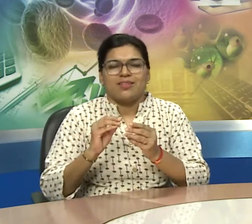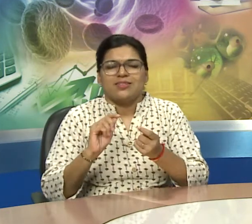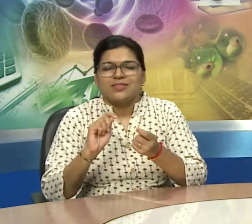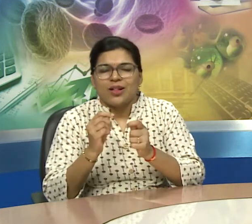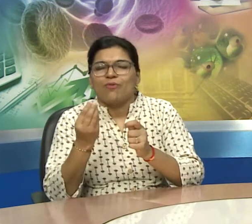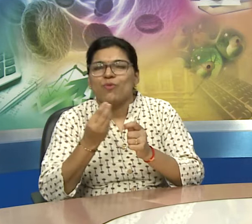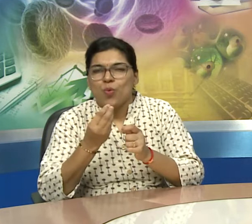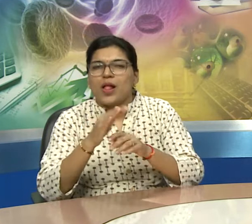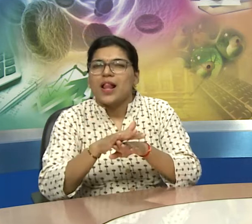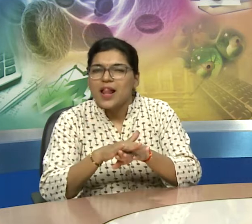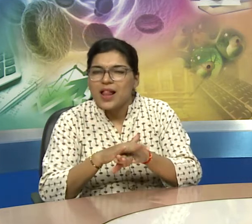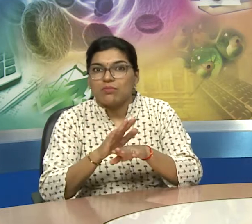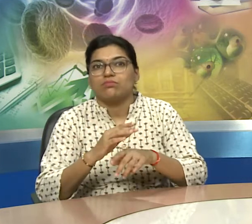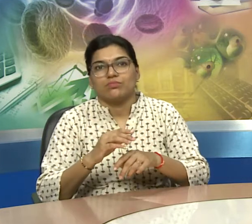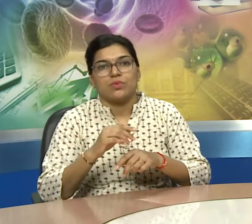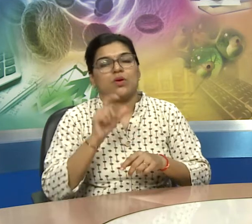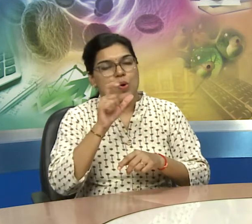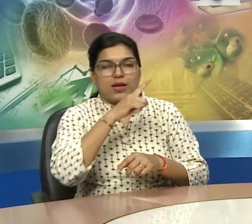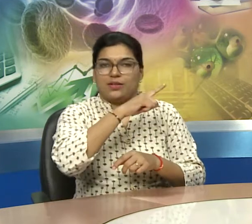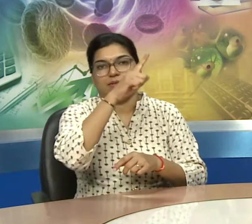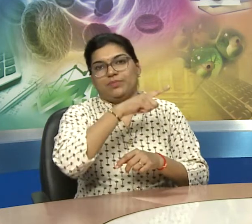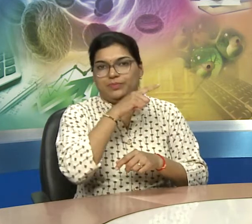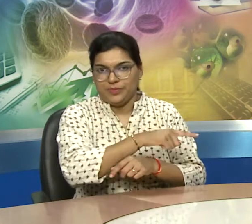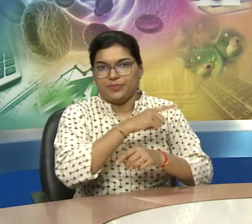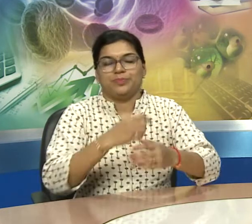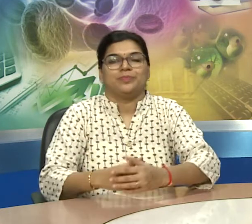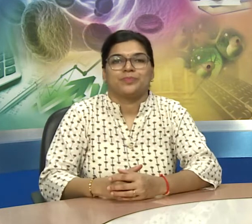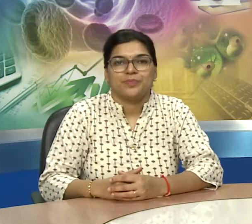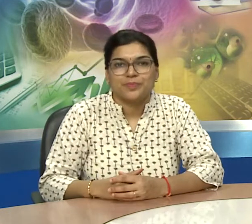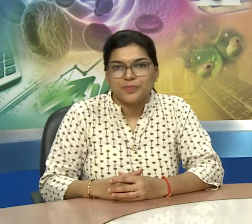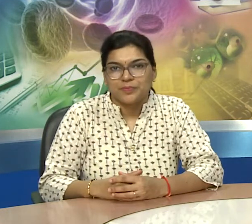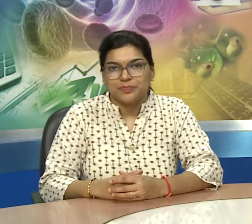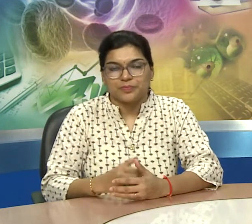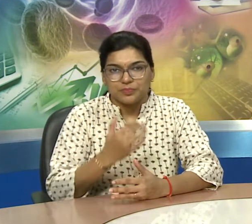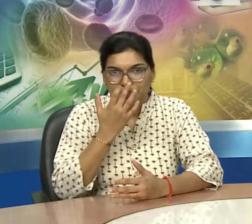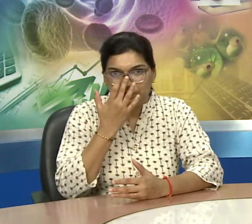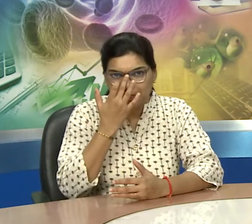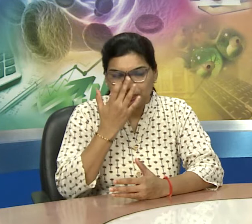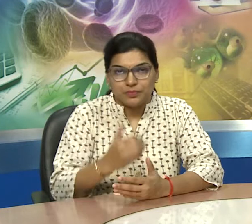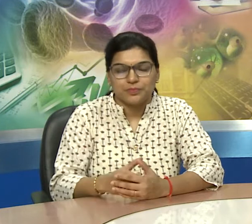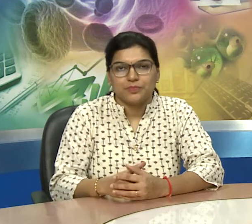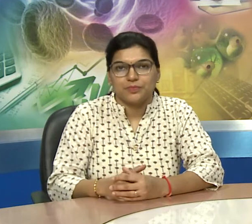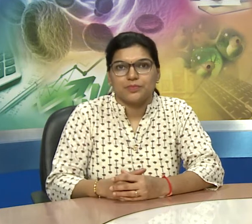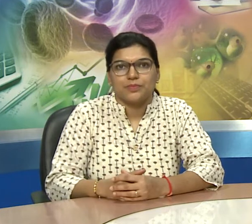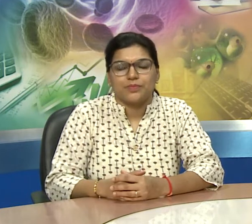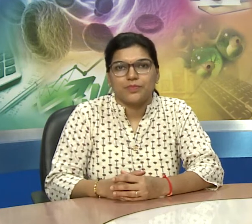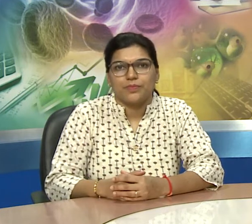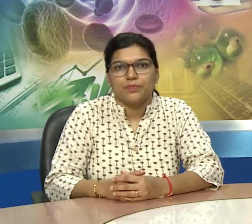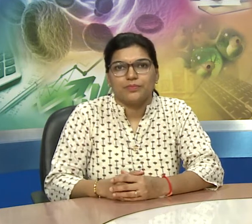it means that they started beautifying their agricultural work. And the second word means that it was the simple agricultural work they